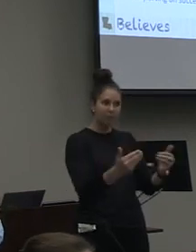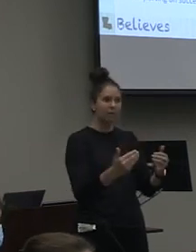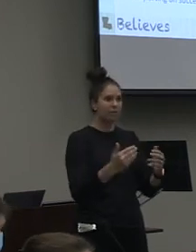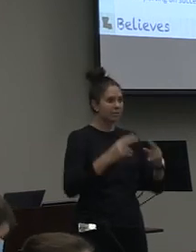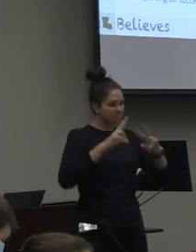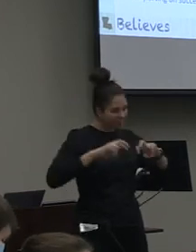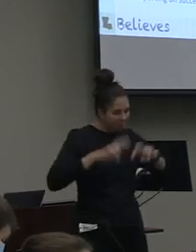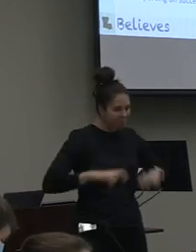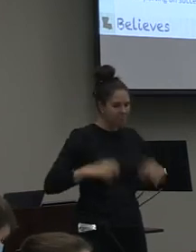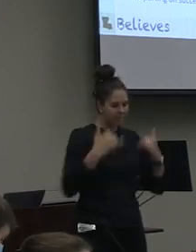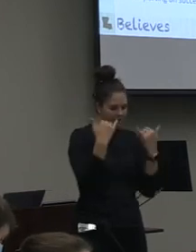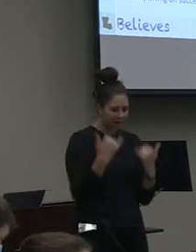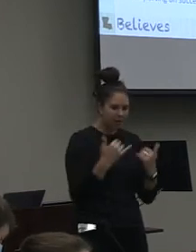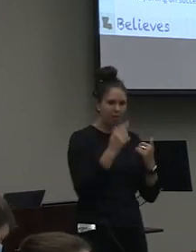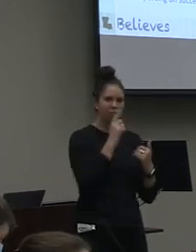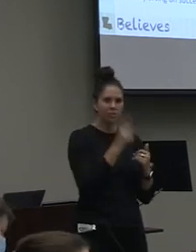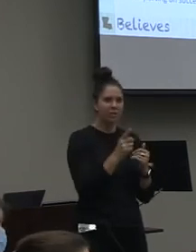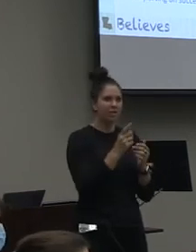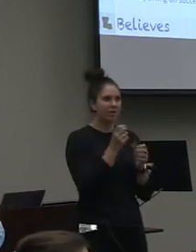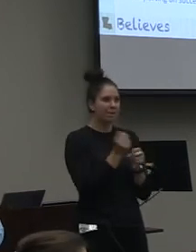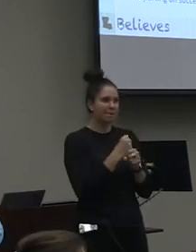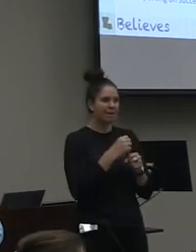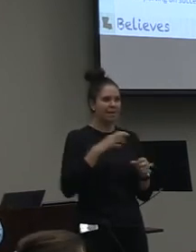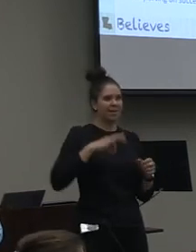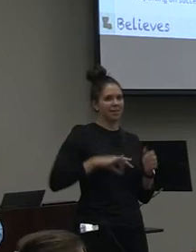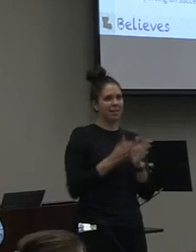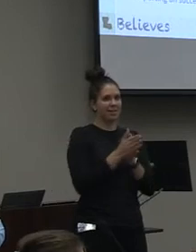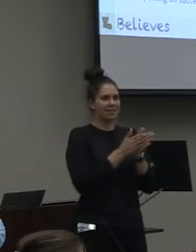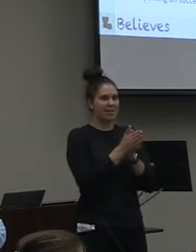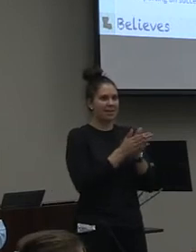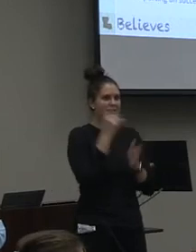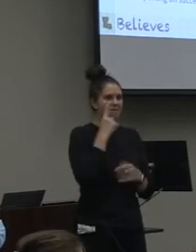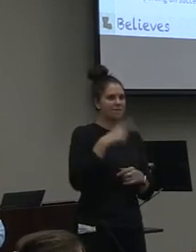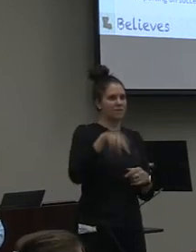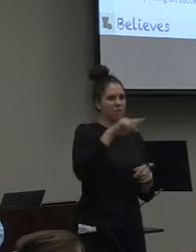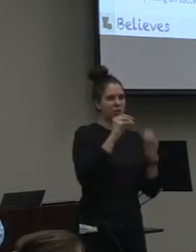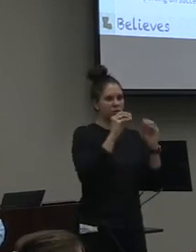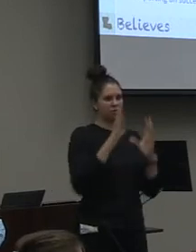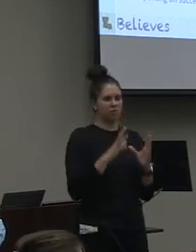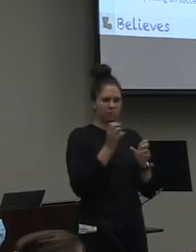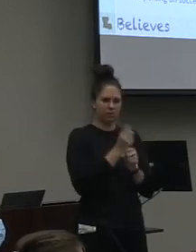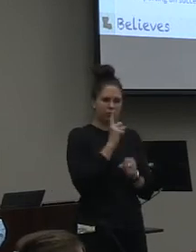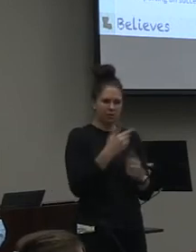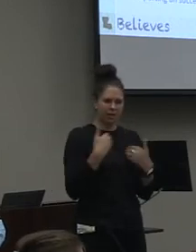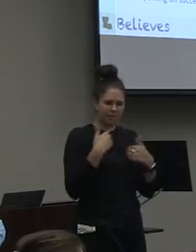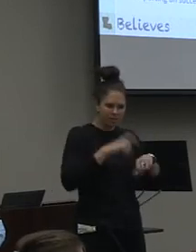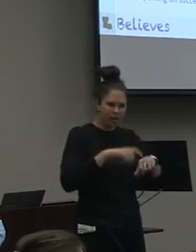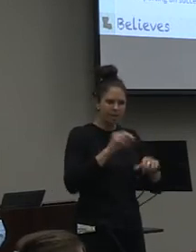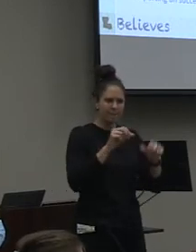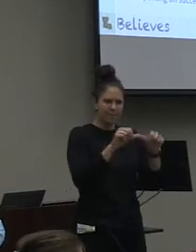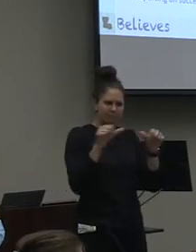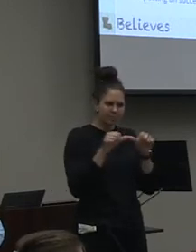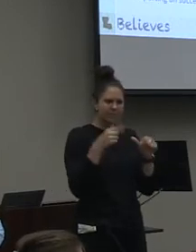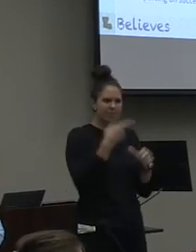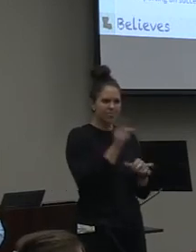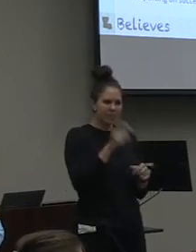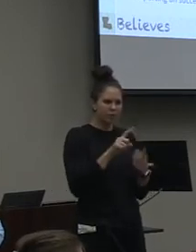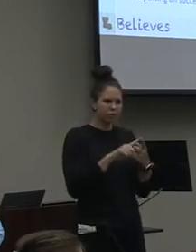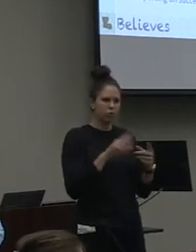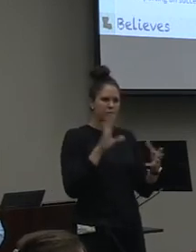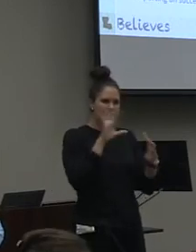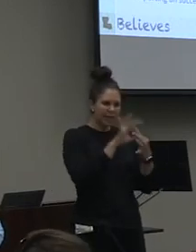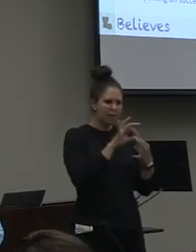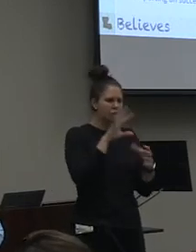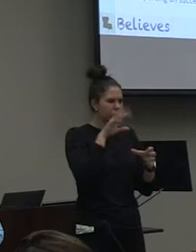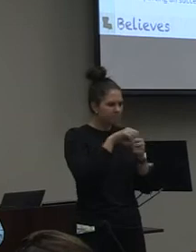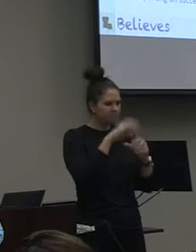now. Let's really incentivize this for teachers. Let's make sure that they have the time and the space that they need to engage in the training